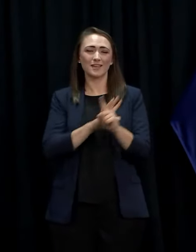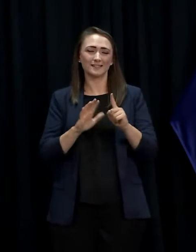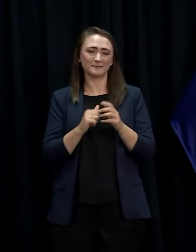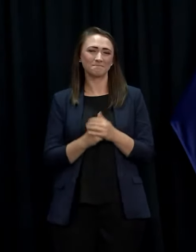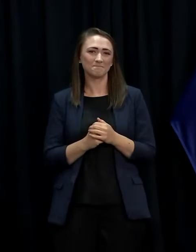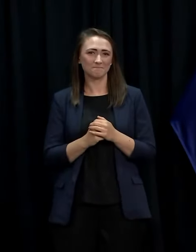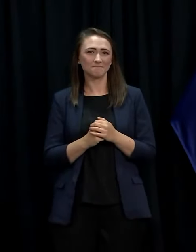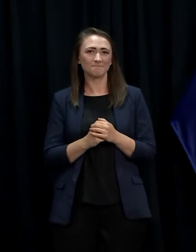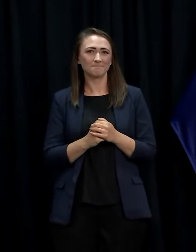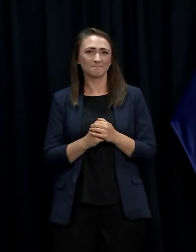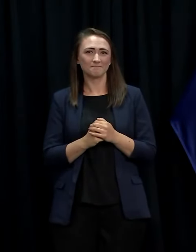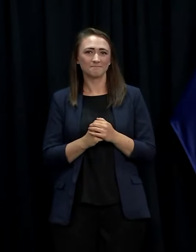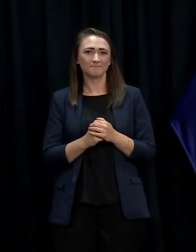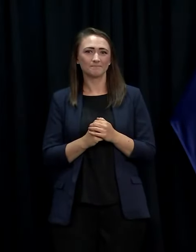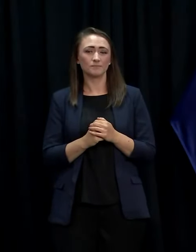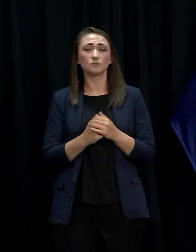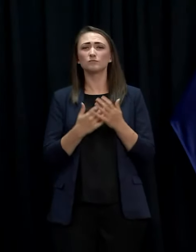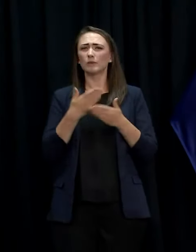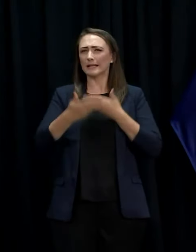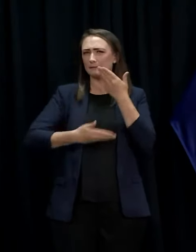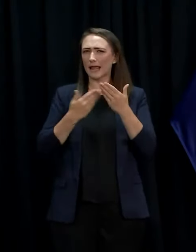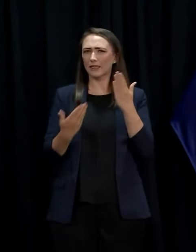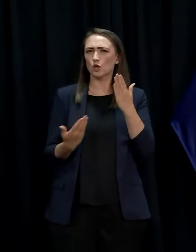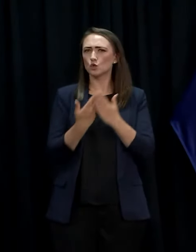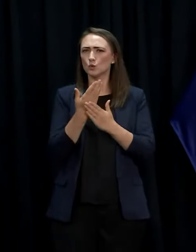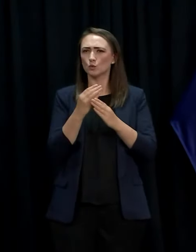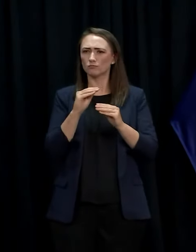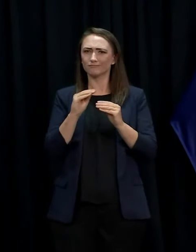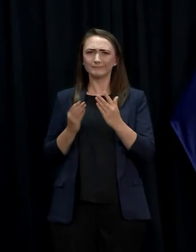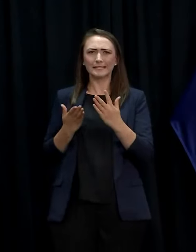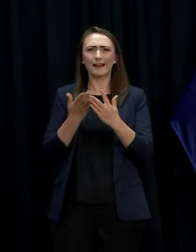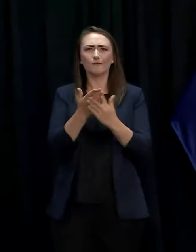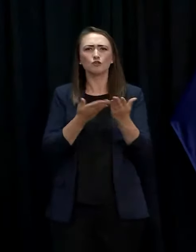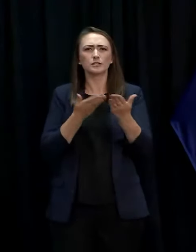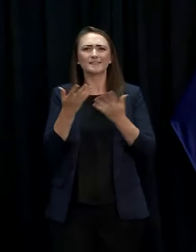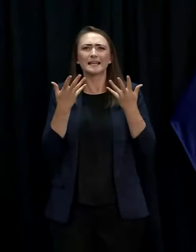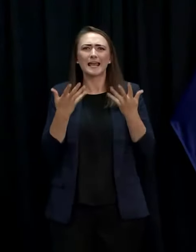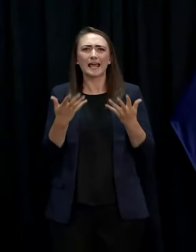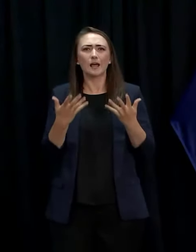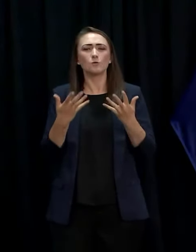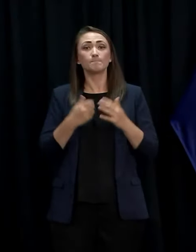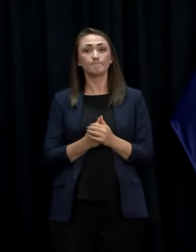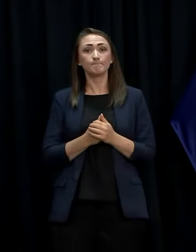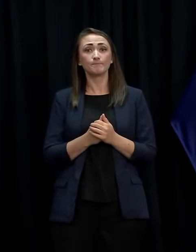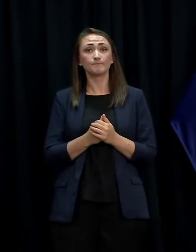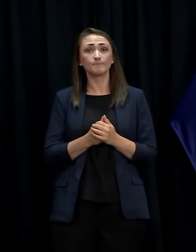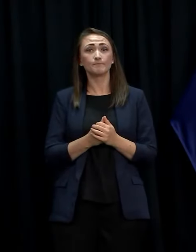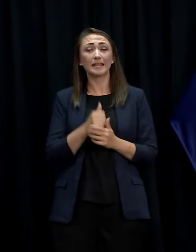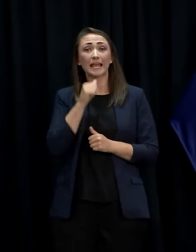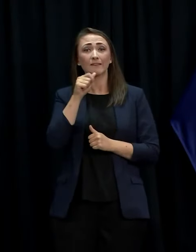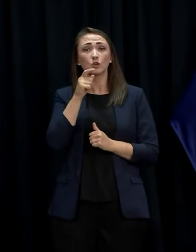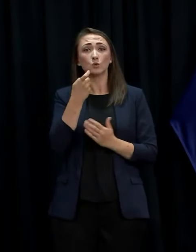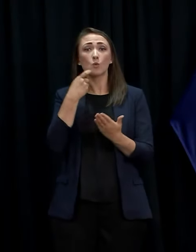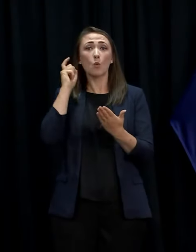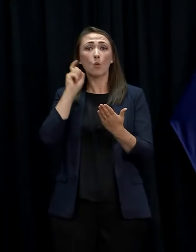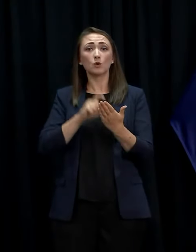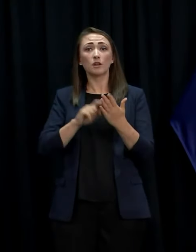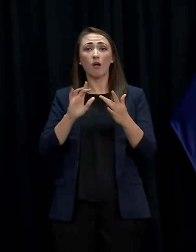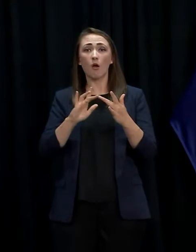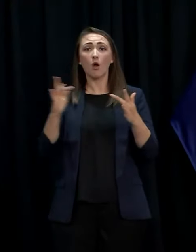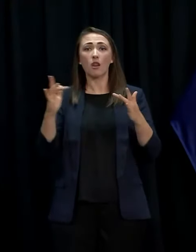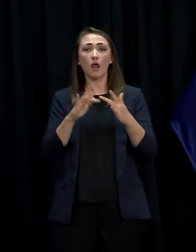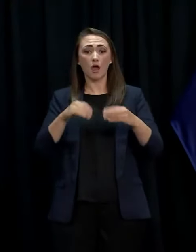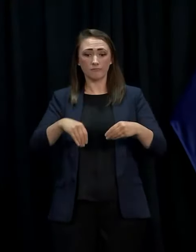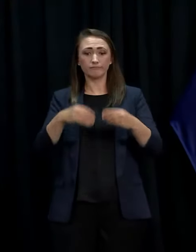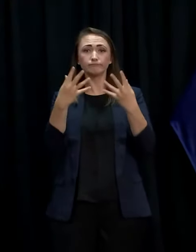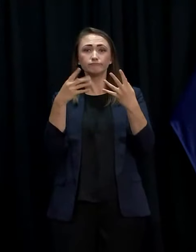talking through how the new delivery service works. You can access the targeted rural service if you're placing an order directly via the